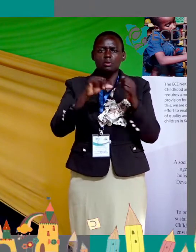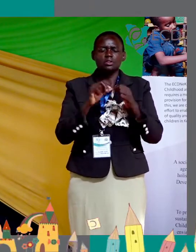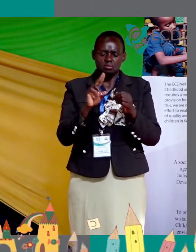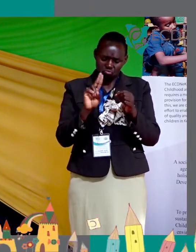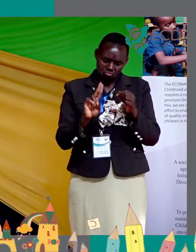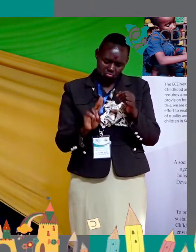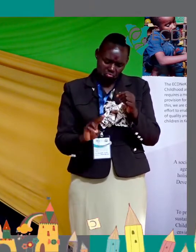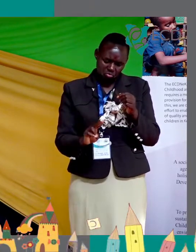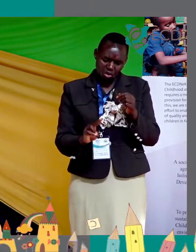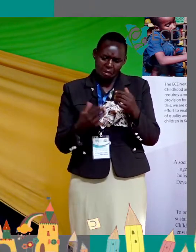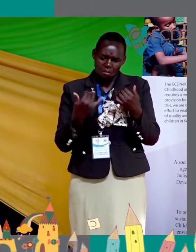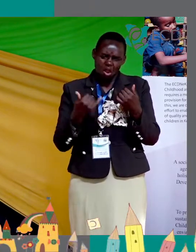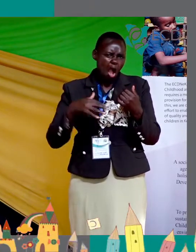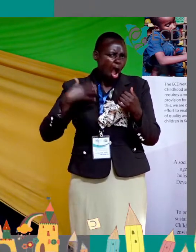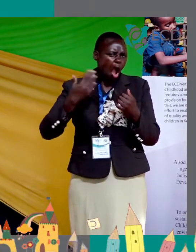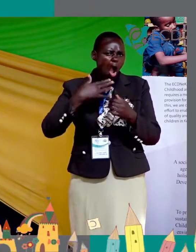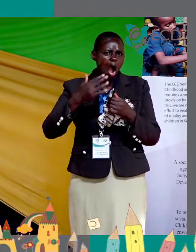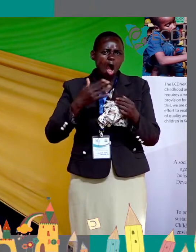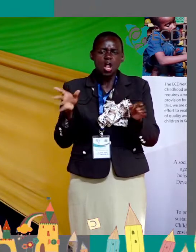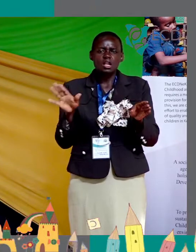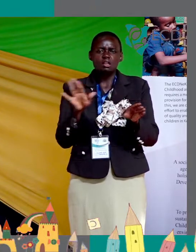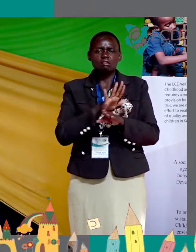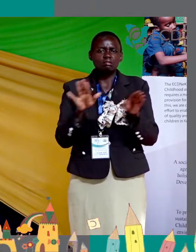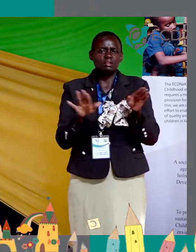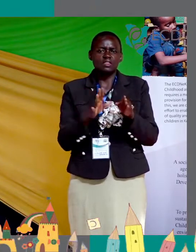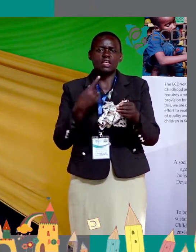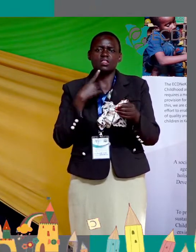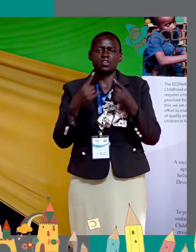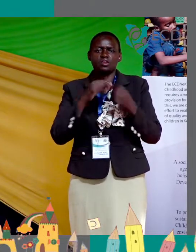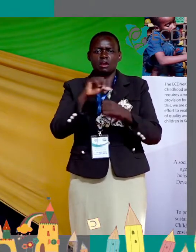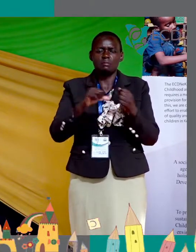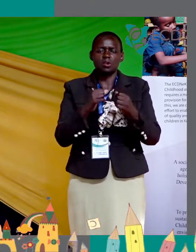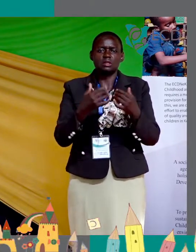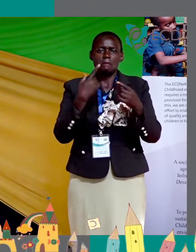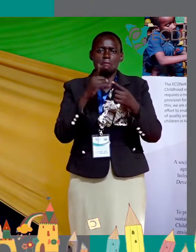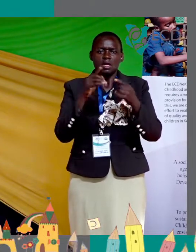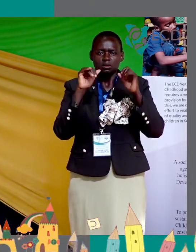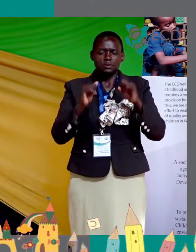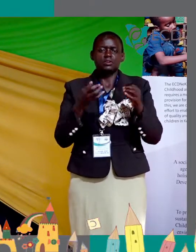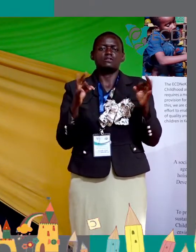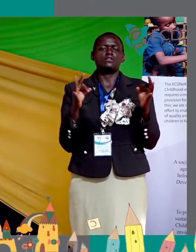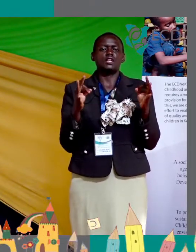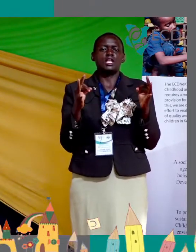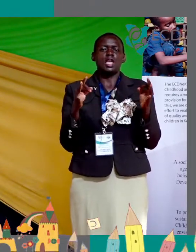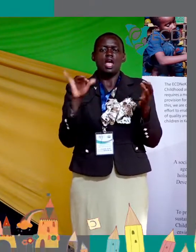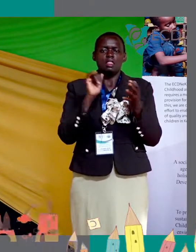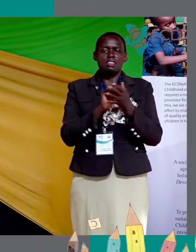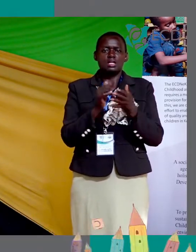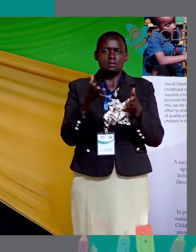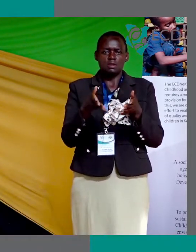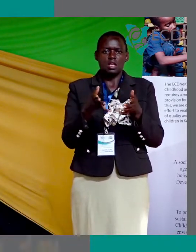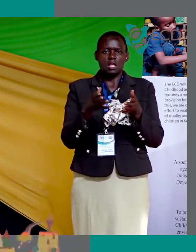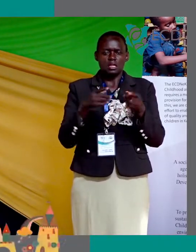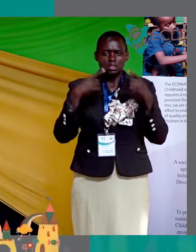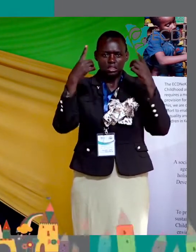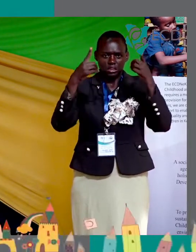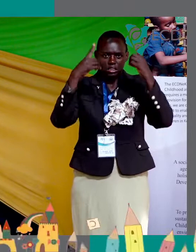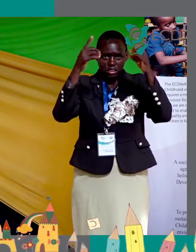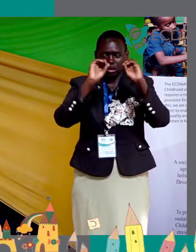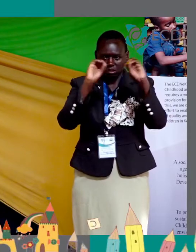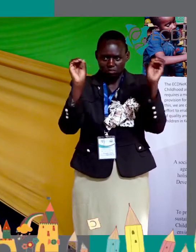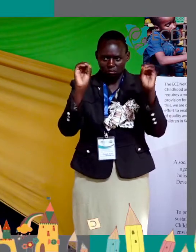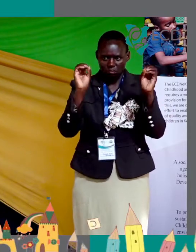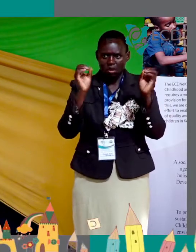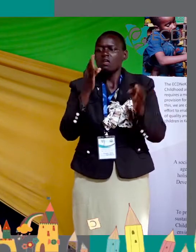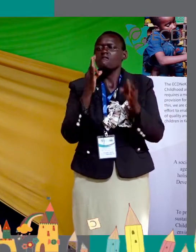the streams with all those presentations we've made here, but I can tell you for free that there has been no success. Even